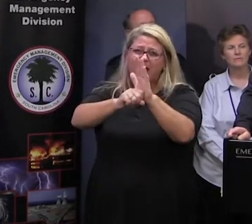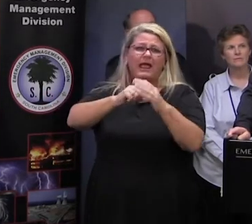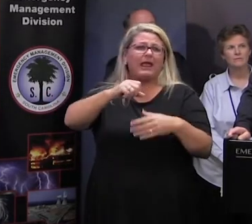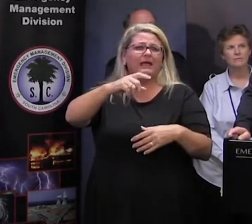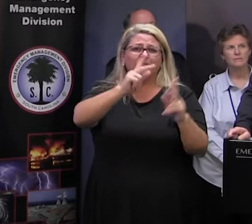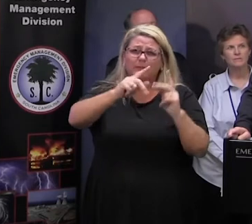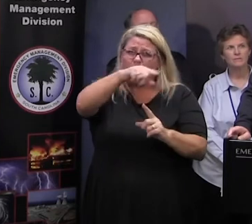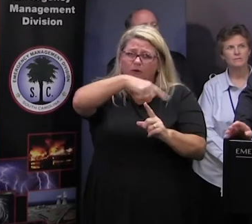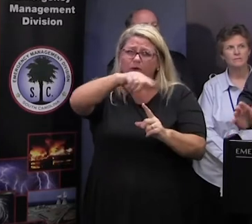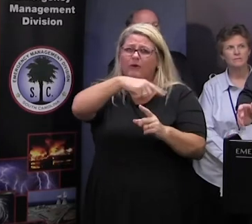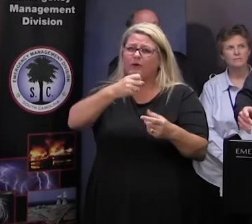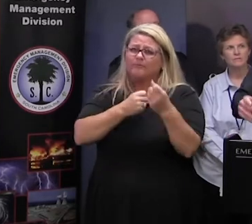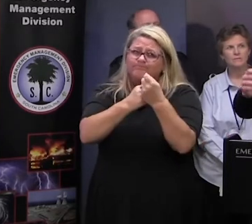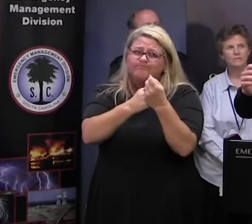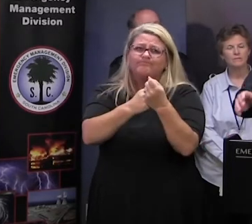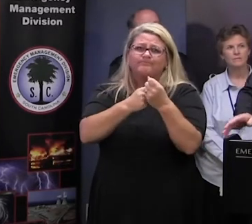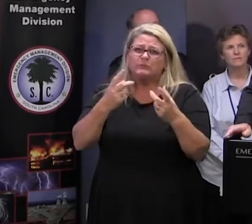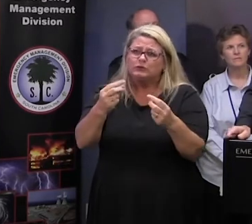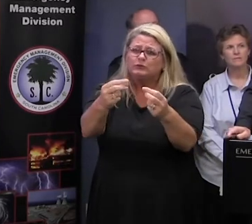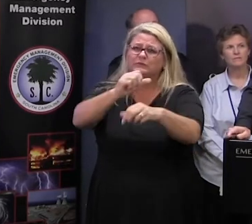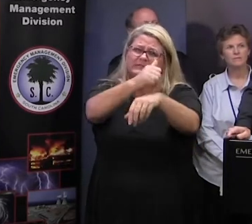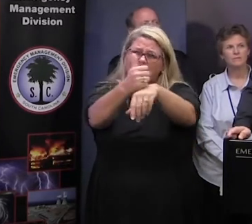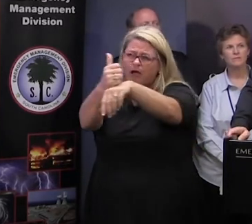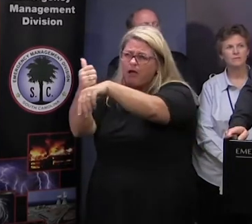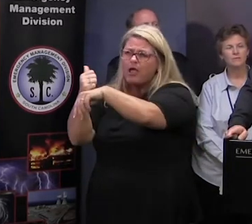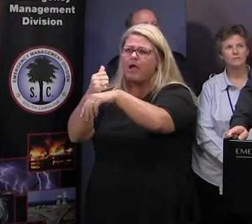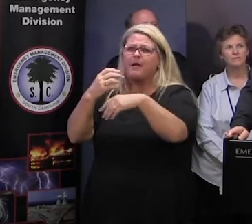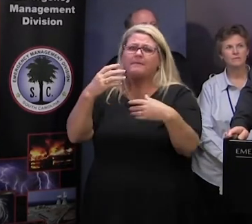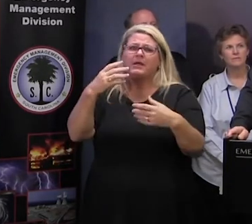to push forward case management, set up disaster recovery